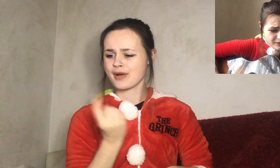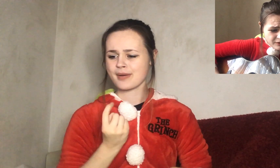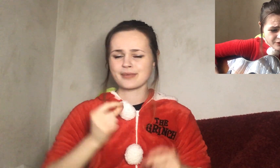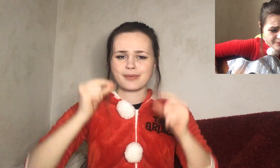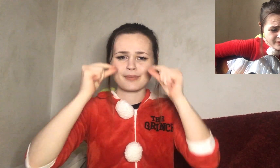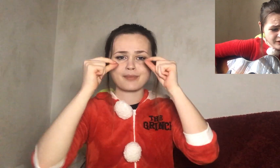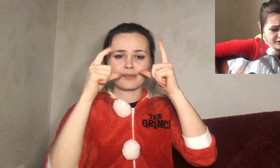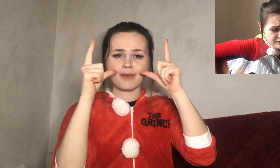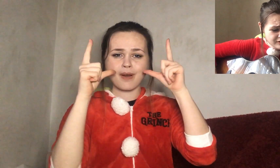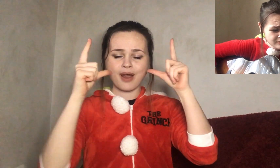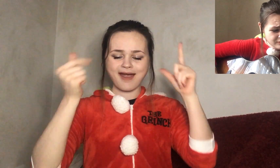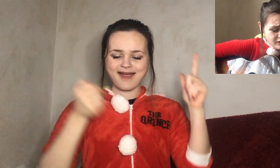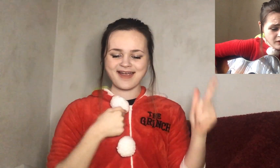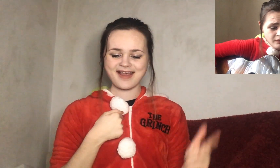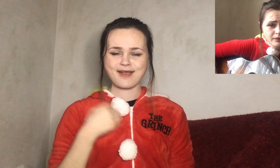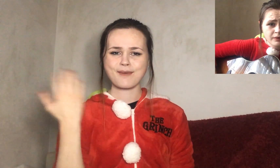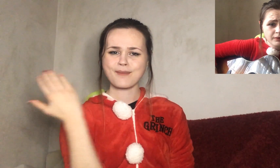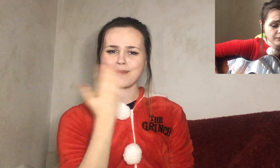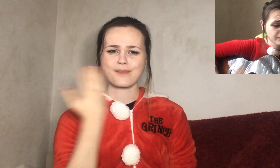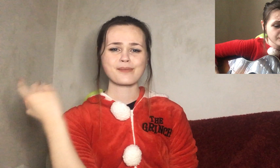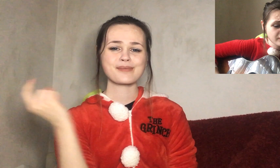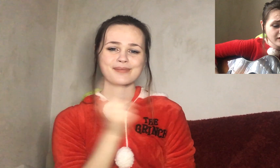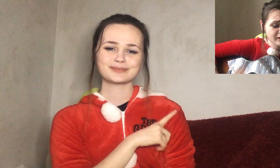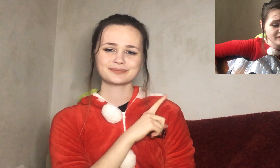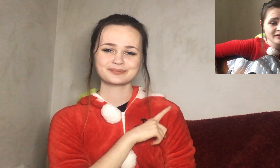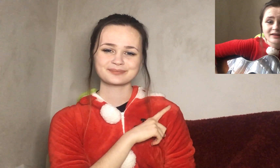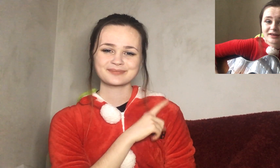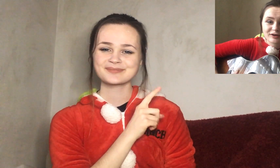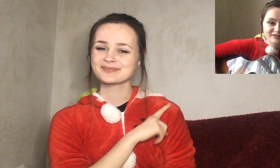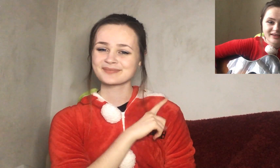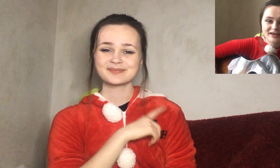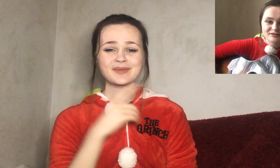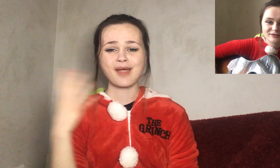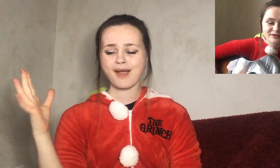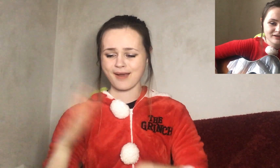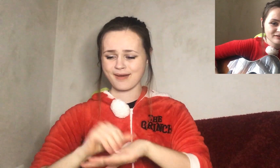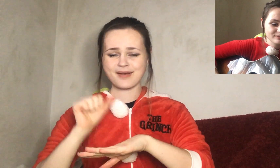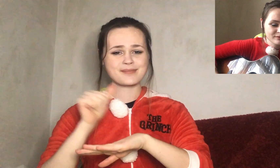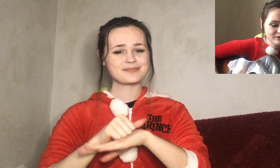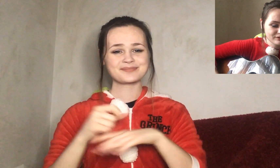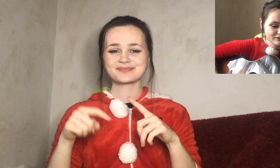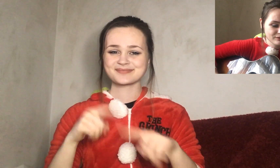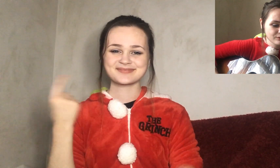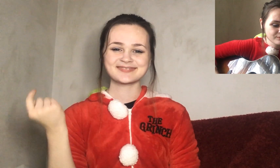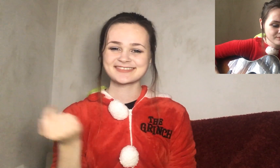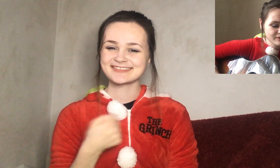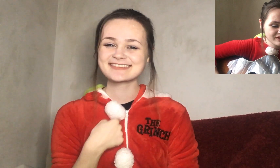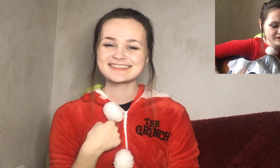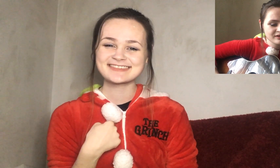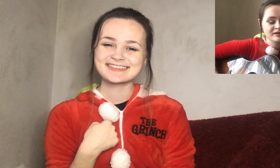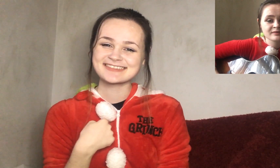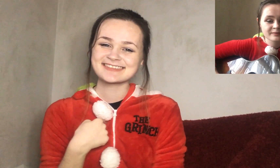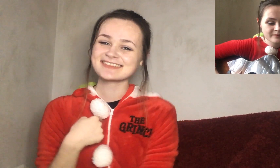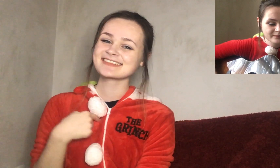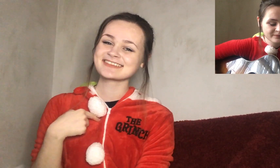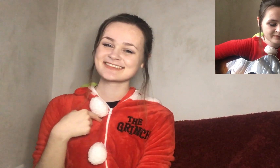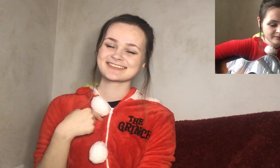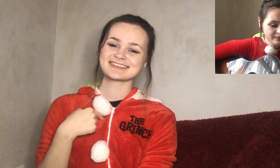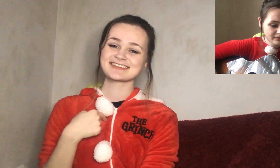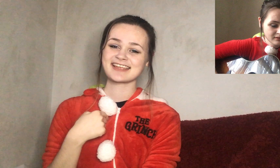me from my dreams. Oh, why? 'Cause that's Christmas to me.